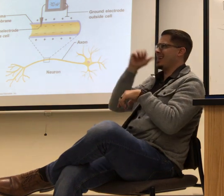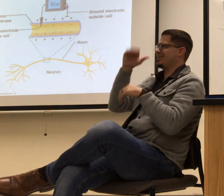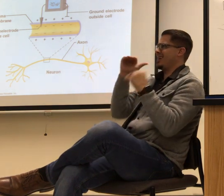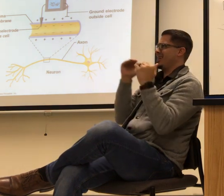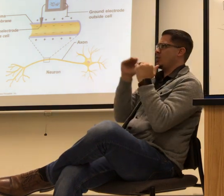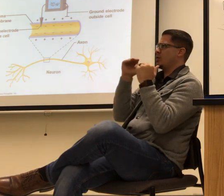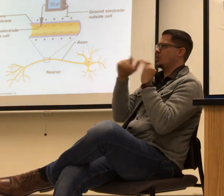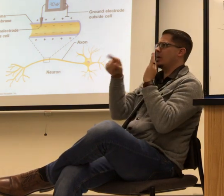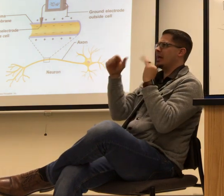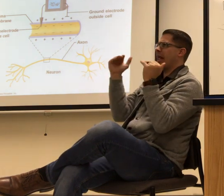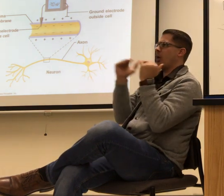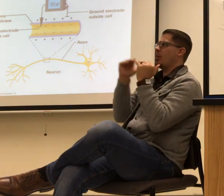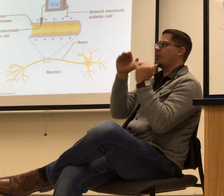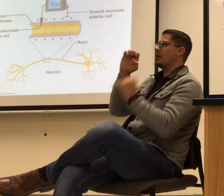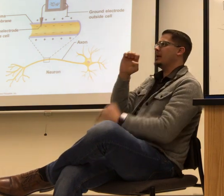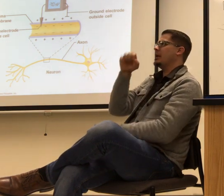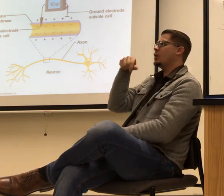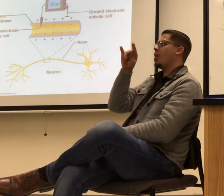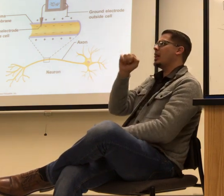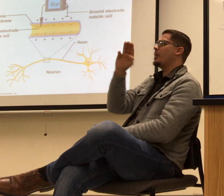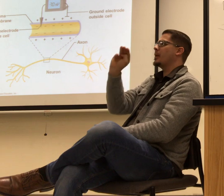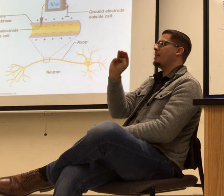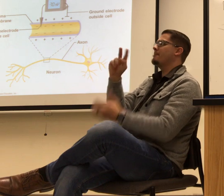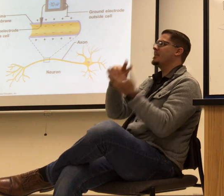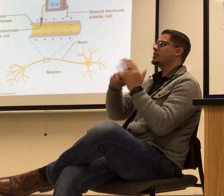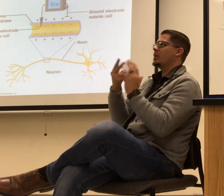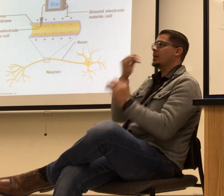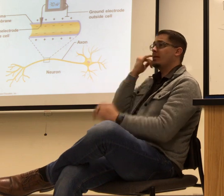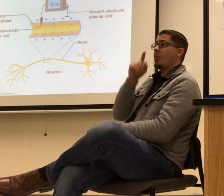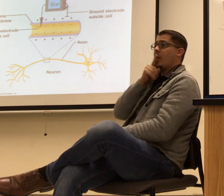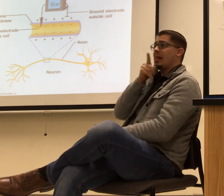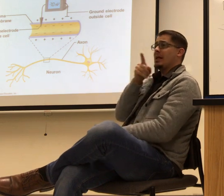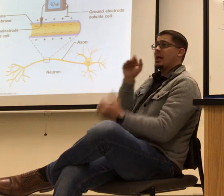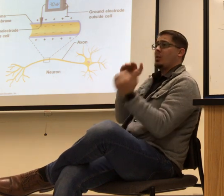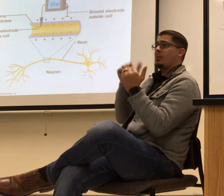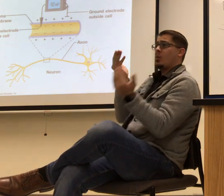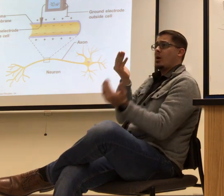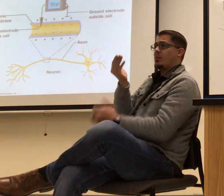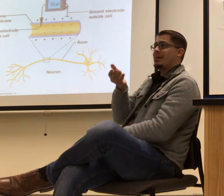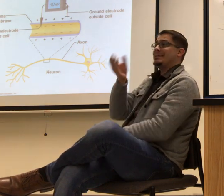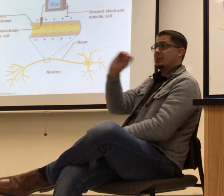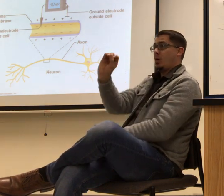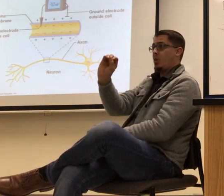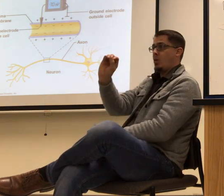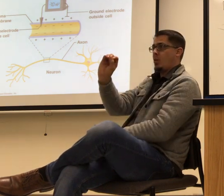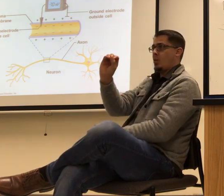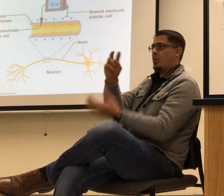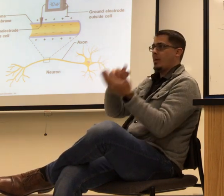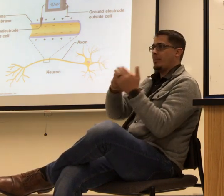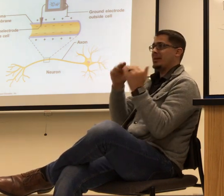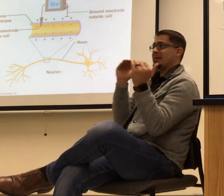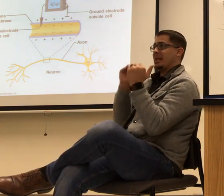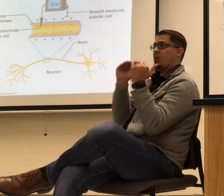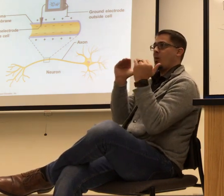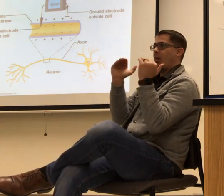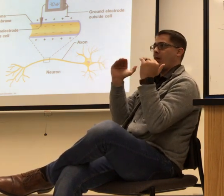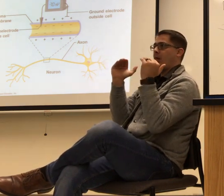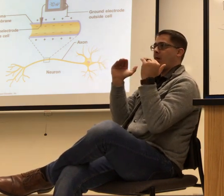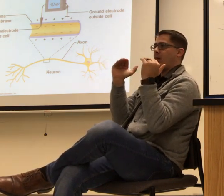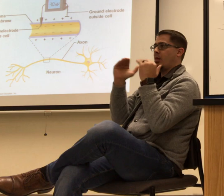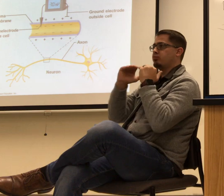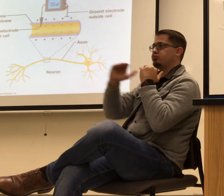would equilibrium be? What would that number be if it was really equilibrium? Zero. And it's not. So keep that in